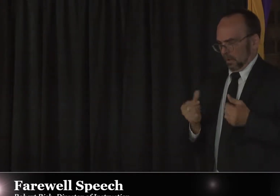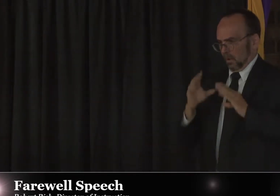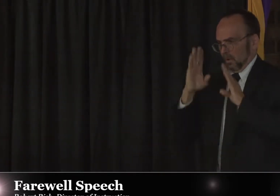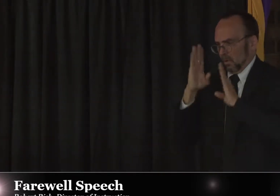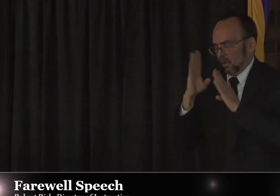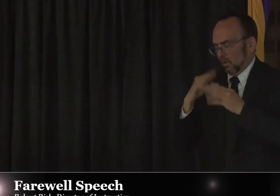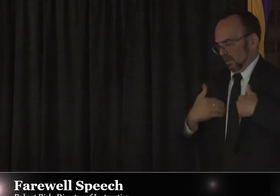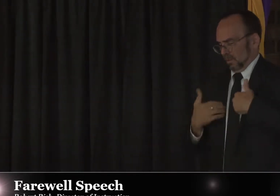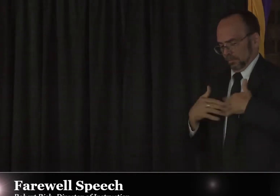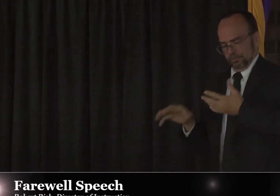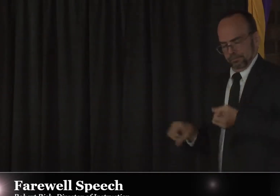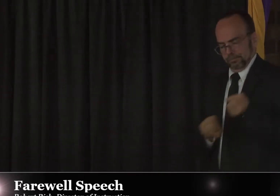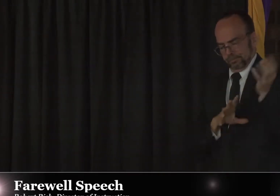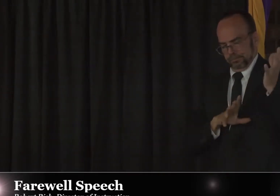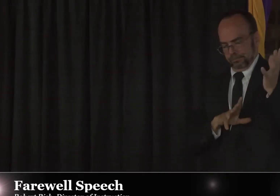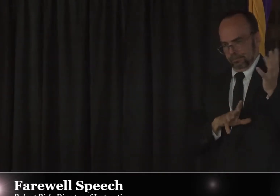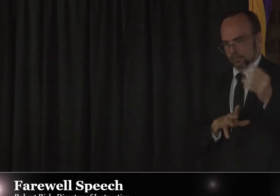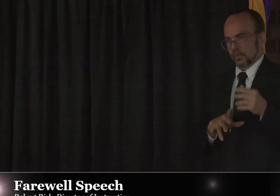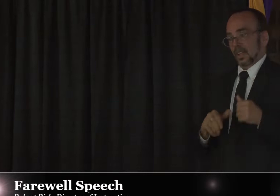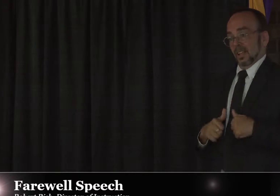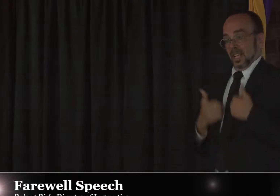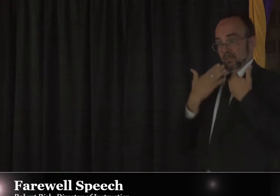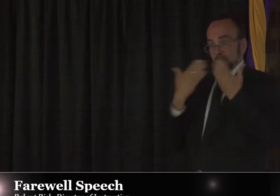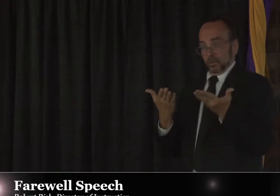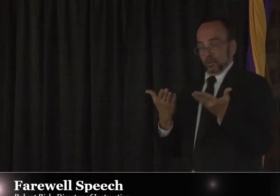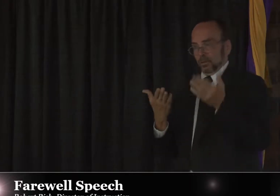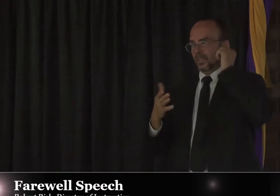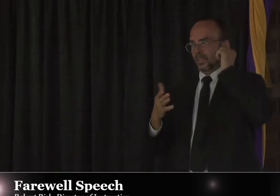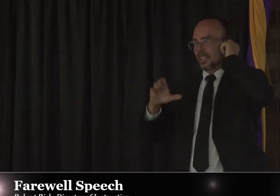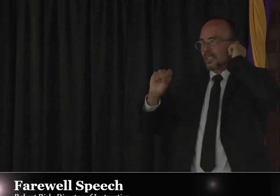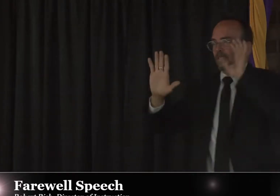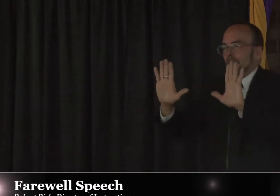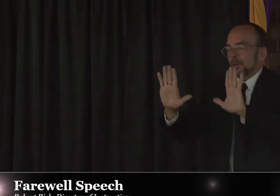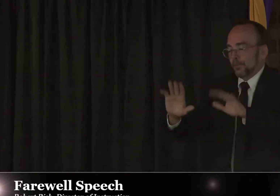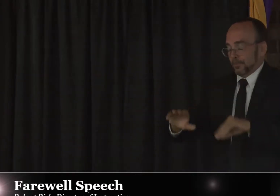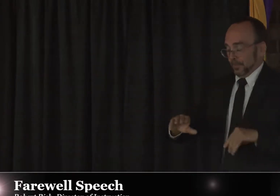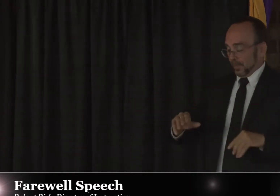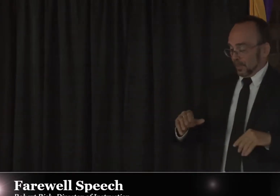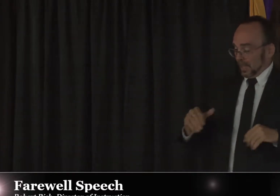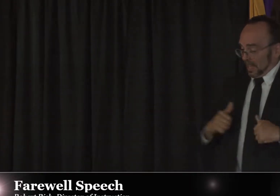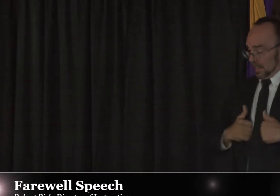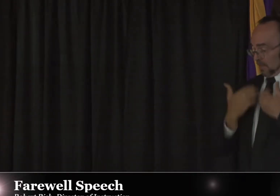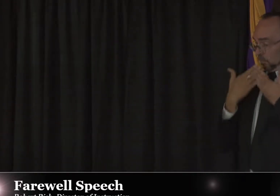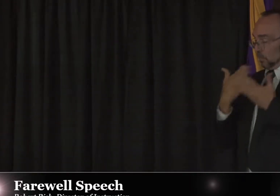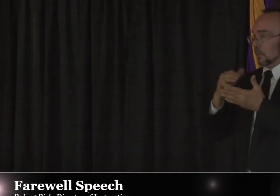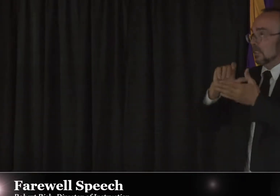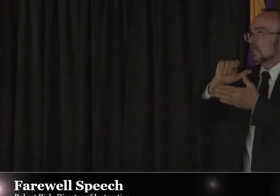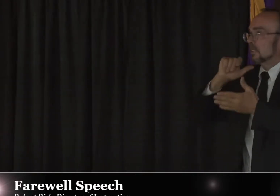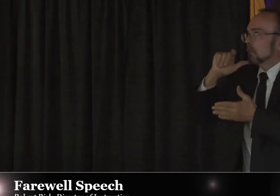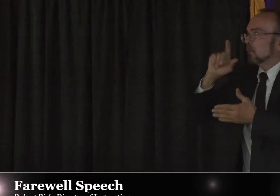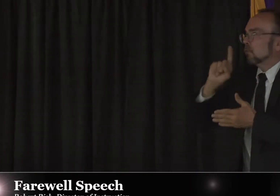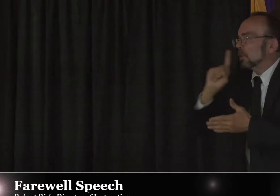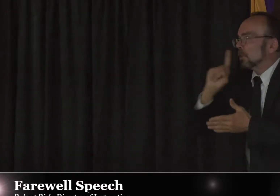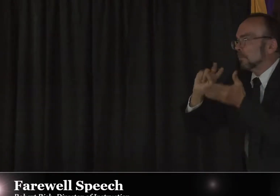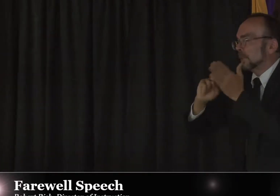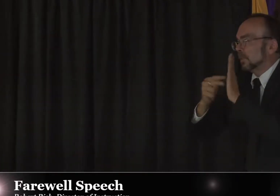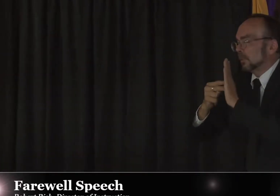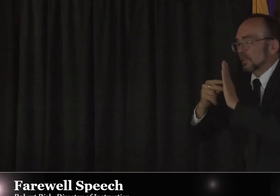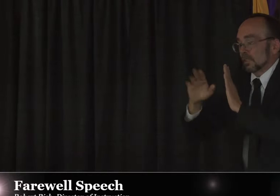issue resolved her worry. And life is good. So, life is good. It doesn't